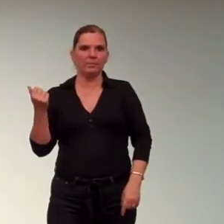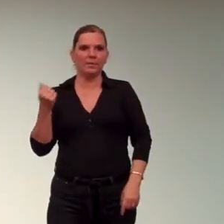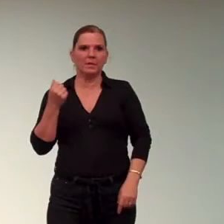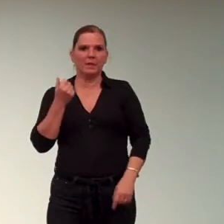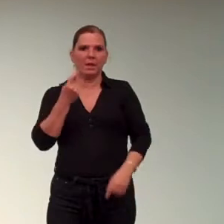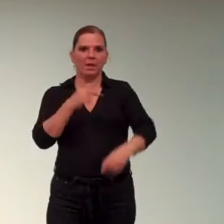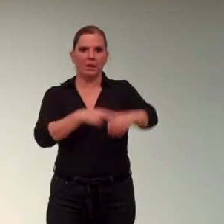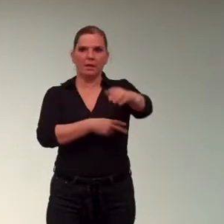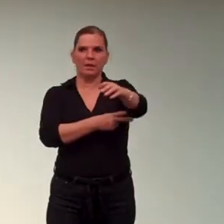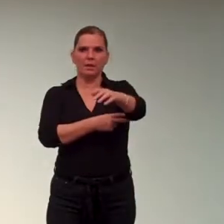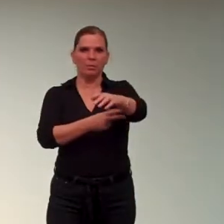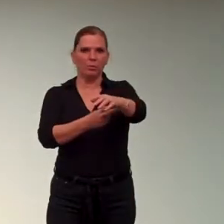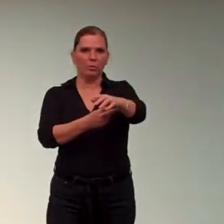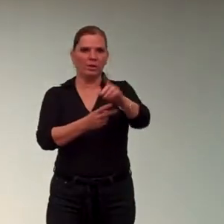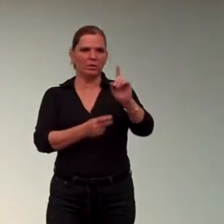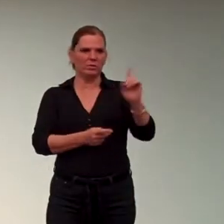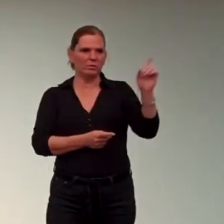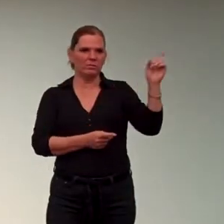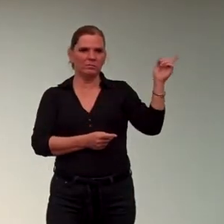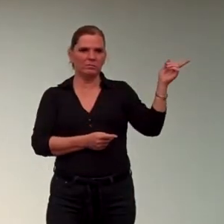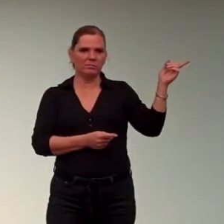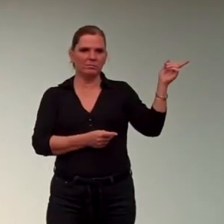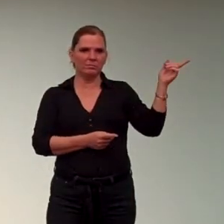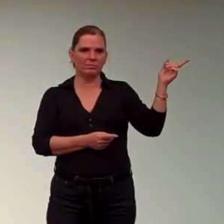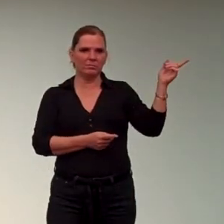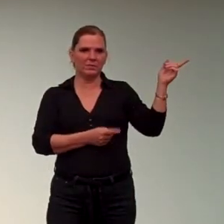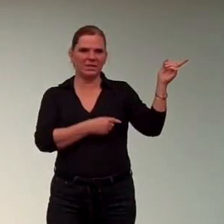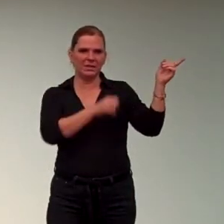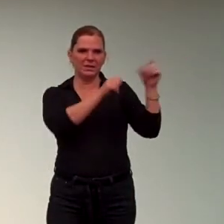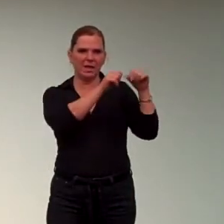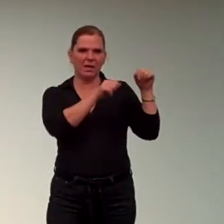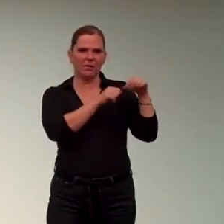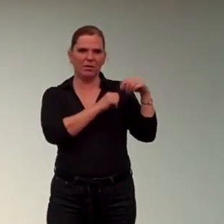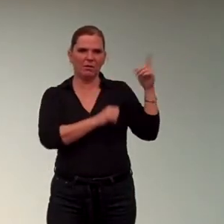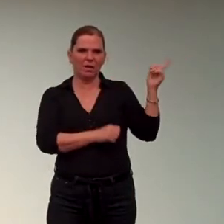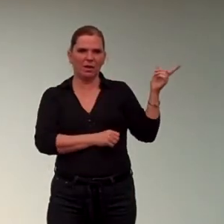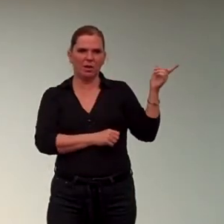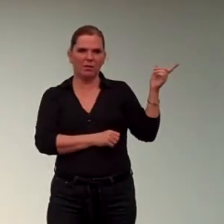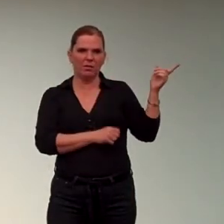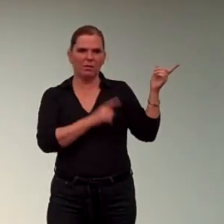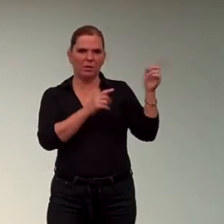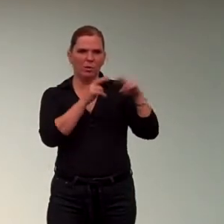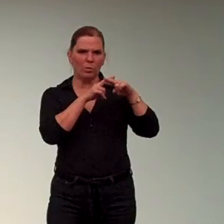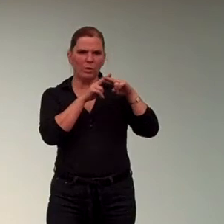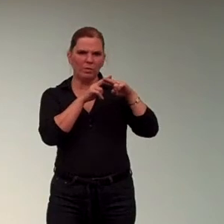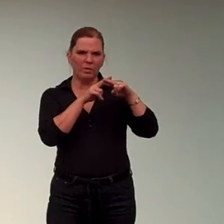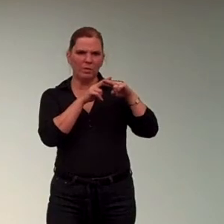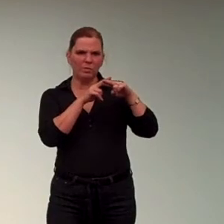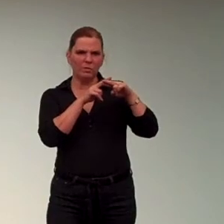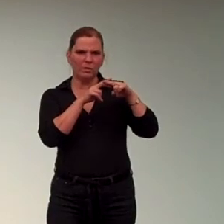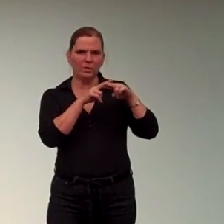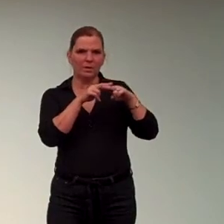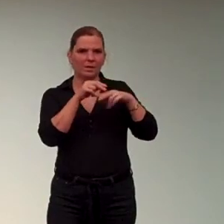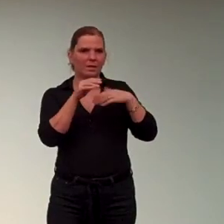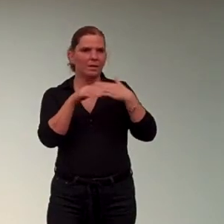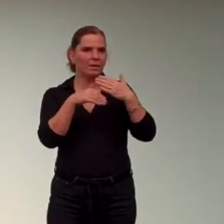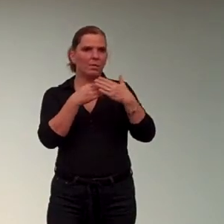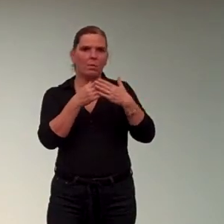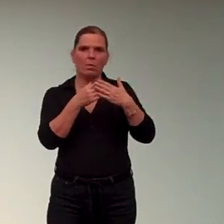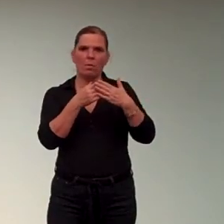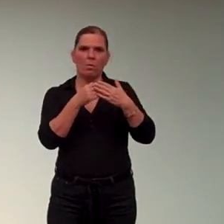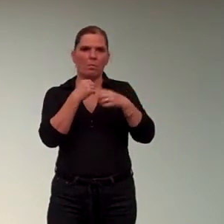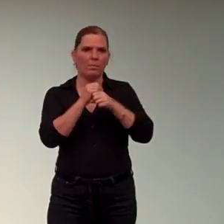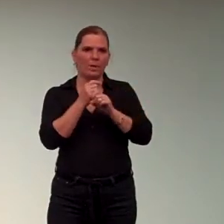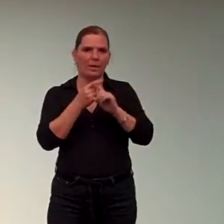The bridge abutments that are just down on this area over here, where the railroad tracks came along, those were all cut